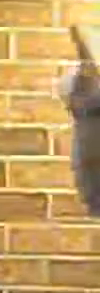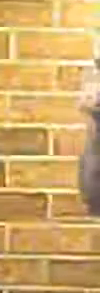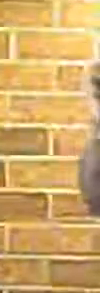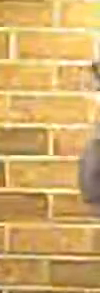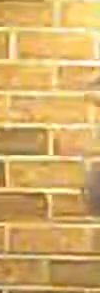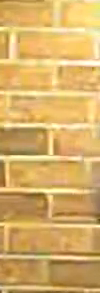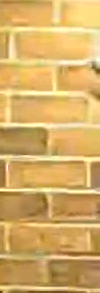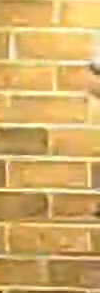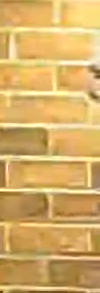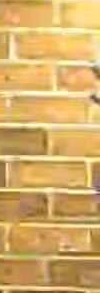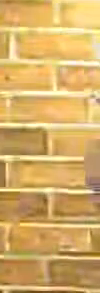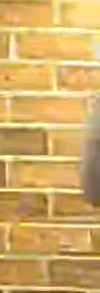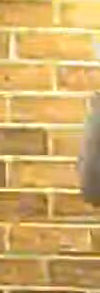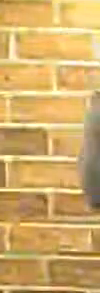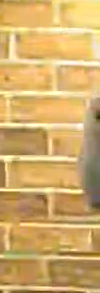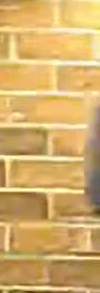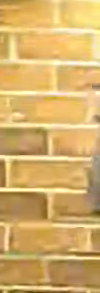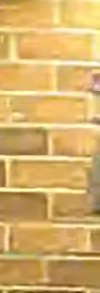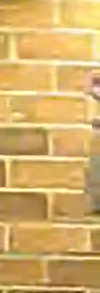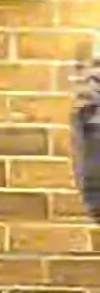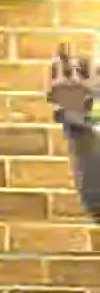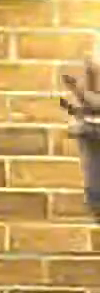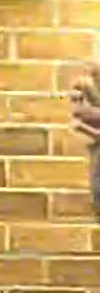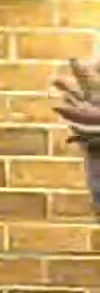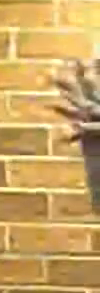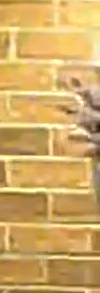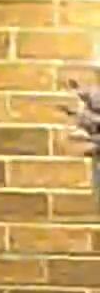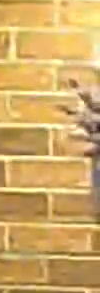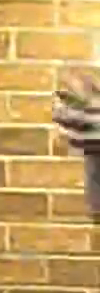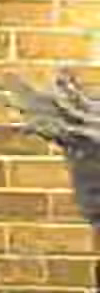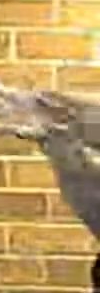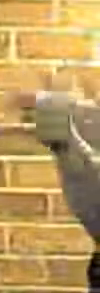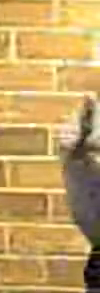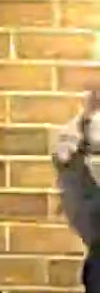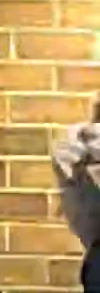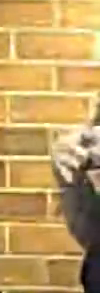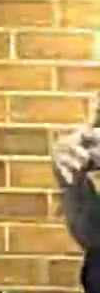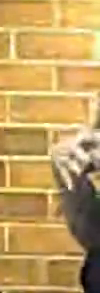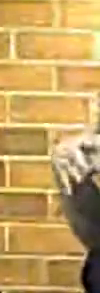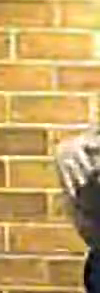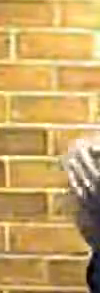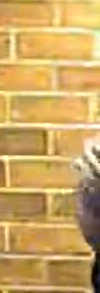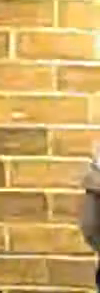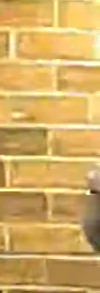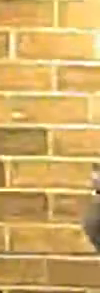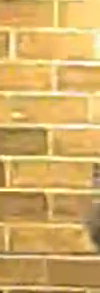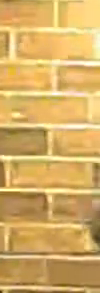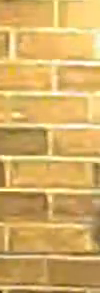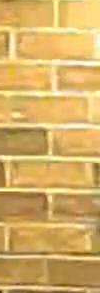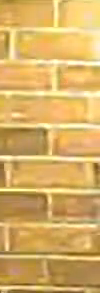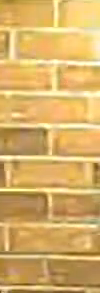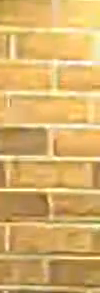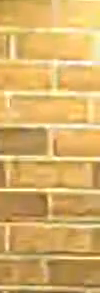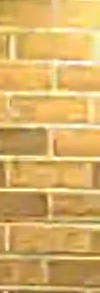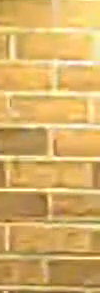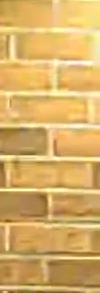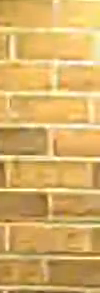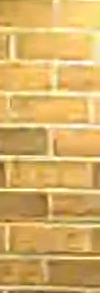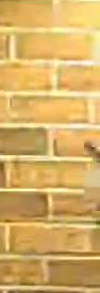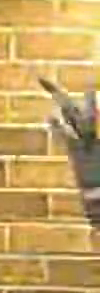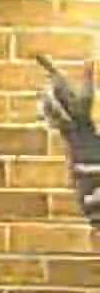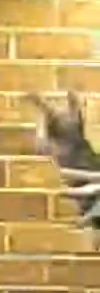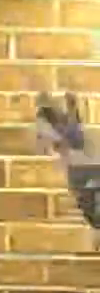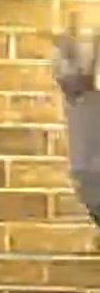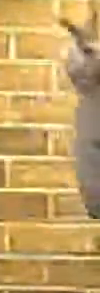I asked, you mentioned Wallasey, uh, was closing, I'm not saying for any reason at all, it was likely to close,